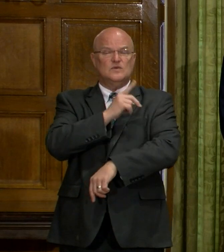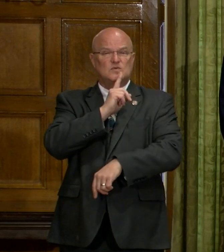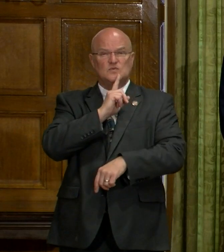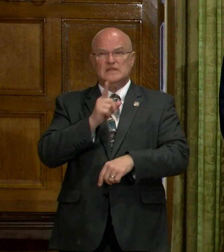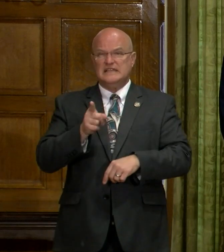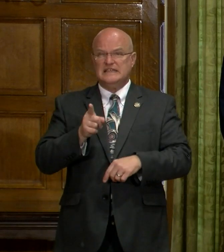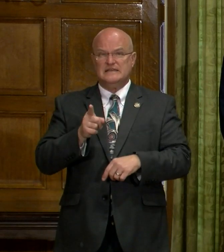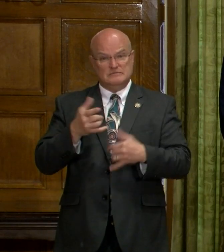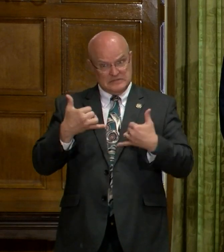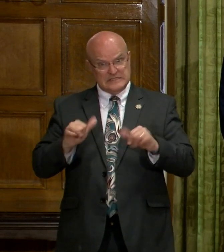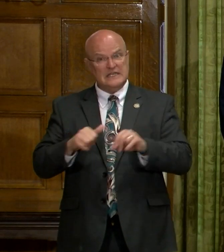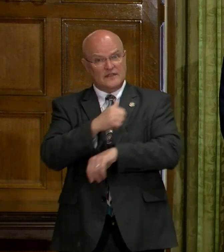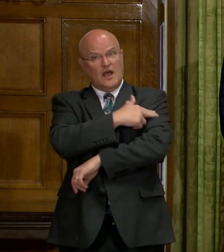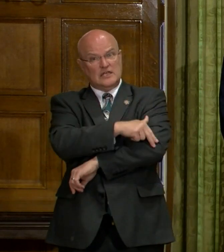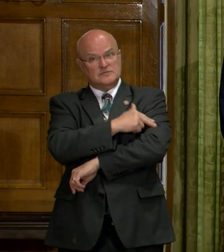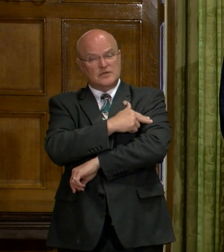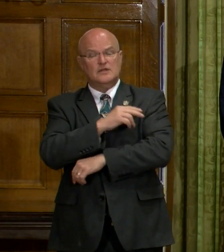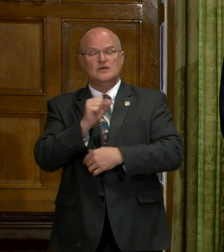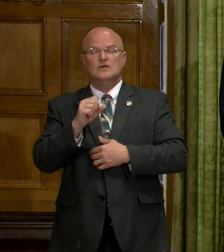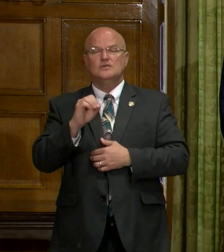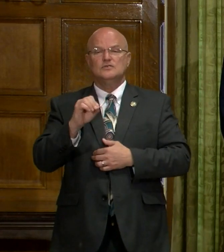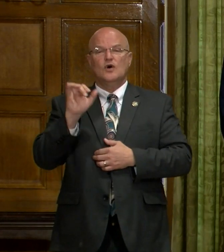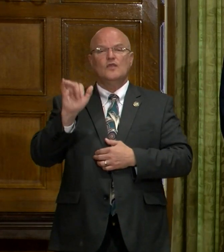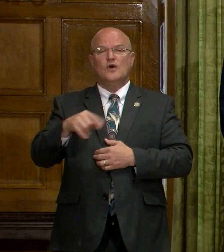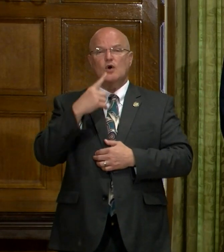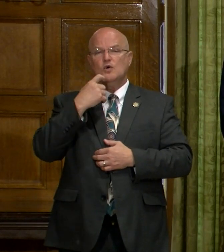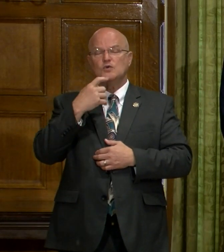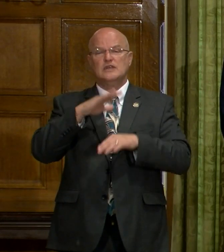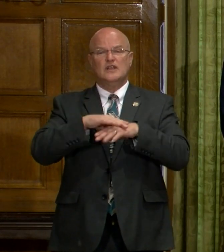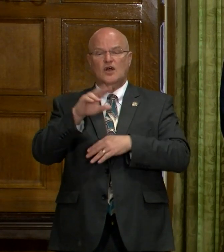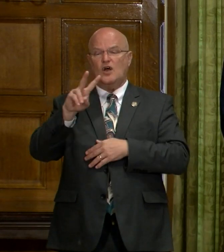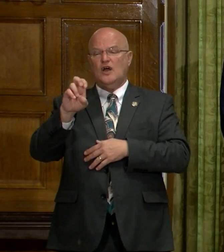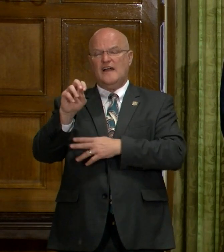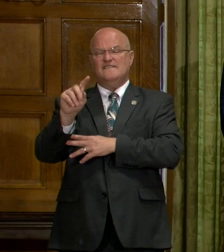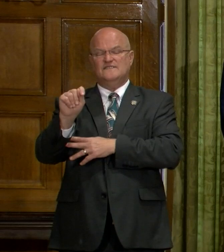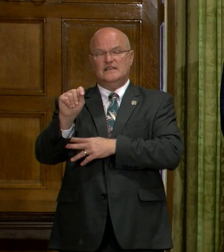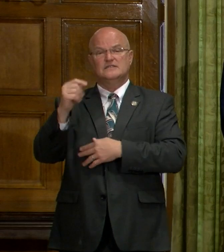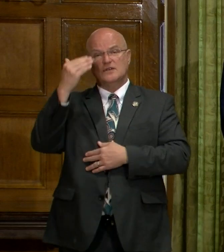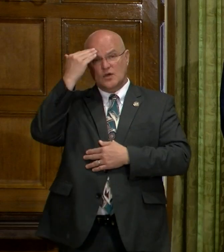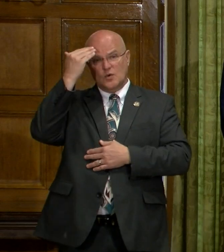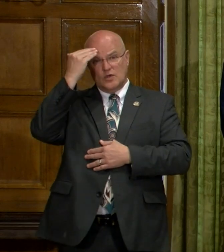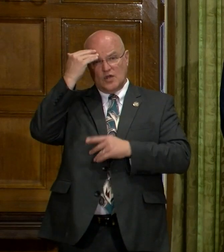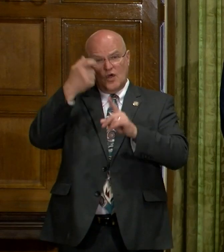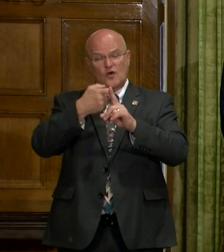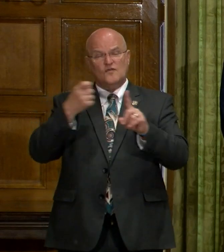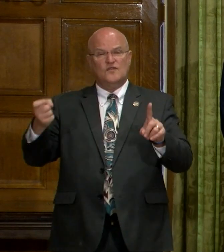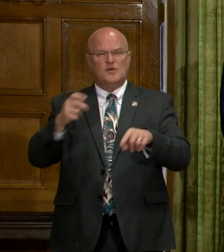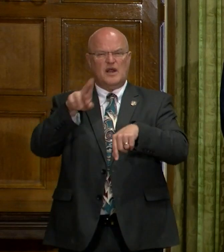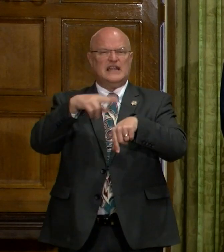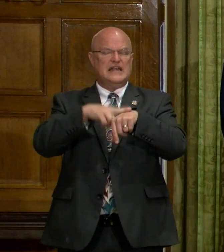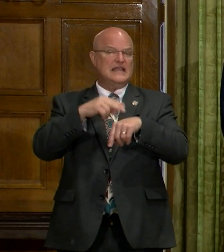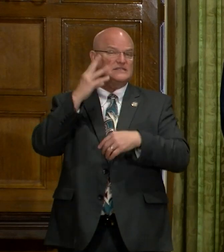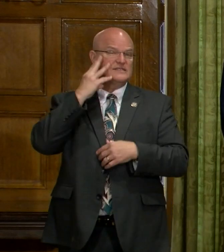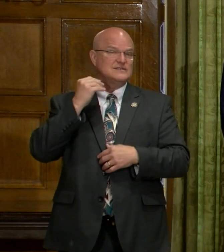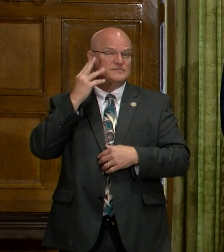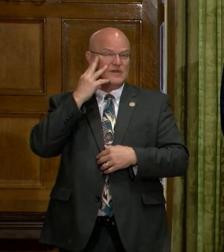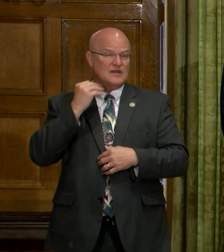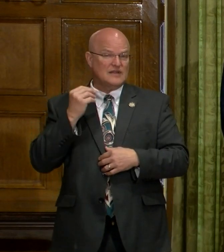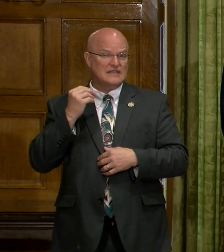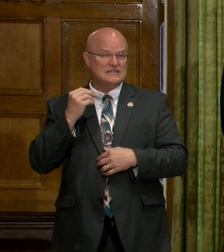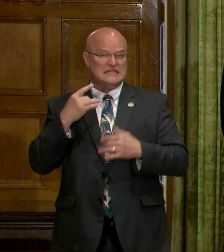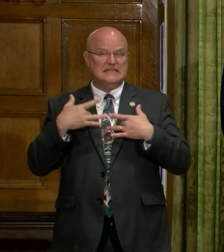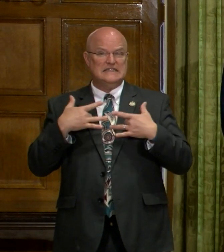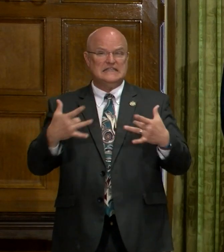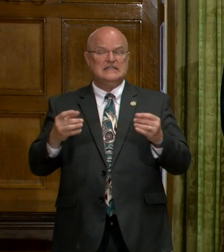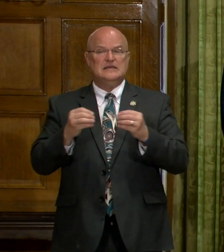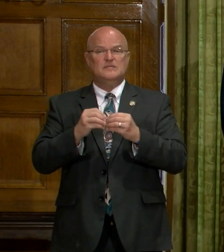really still are in the hospital. So those who get on a ventilator, we know from our national experience, it